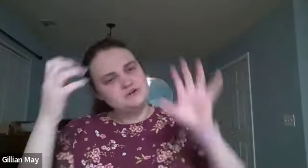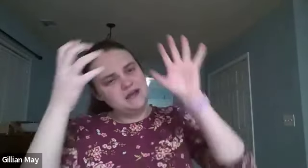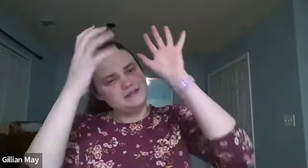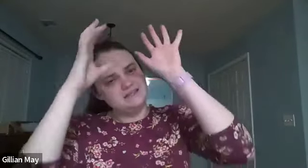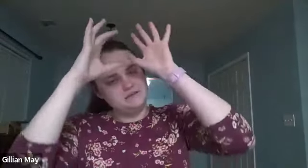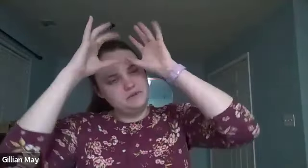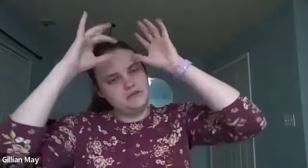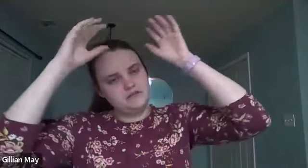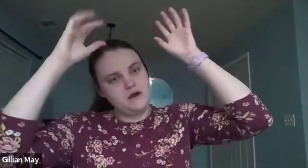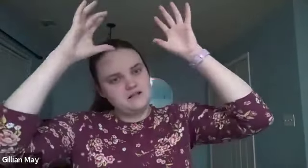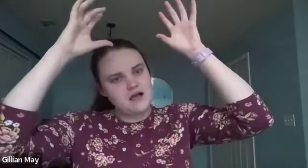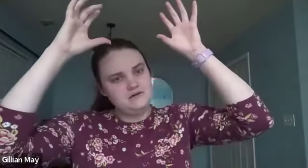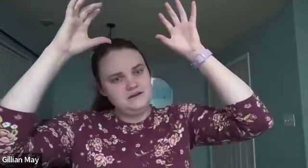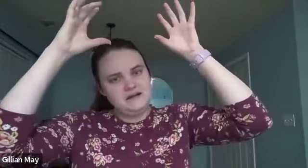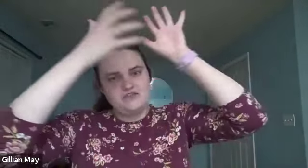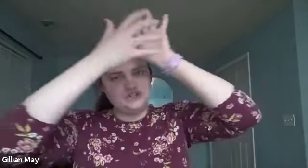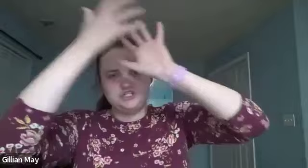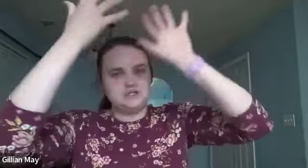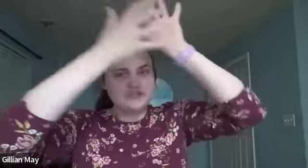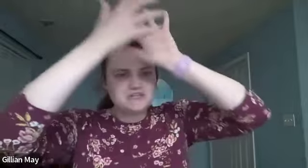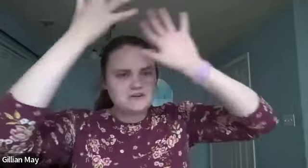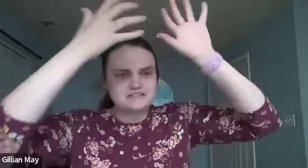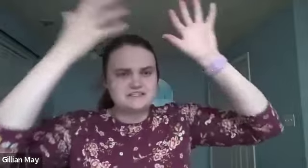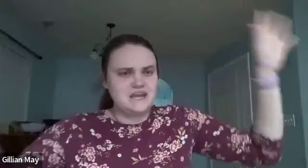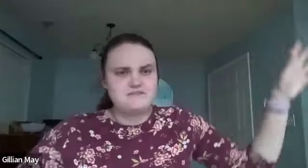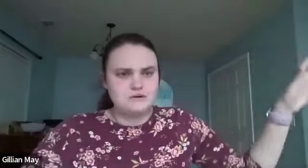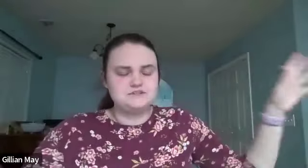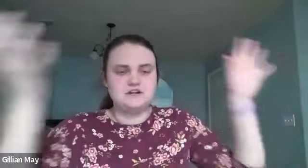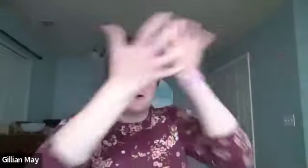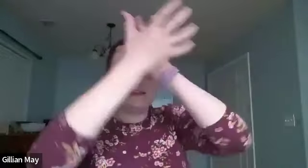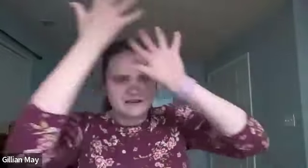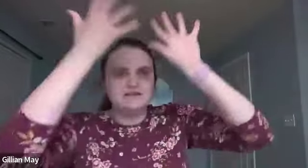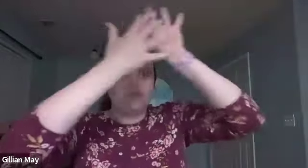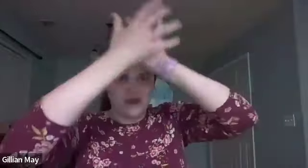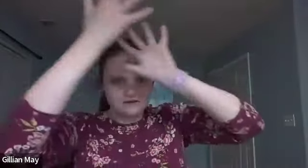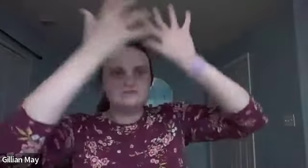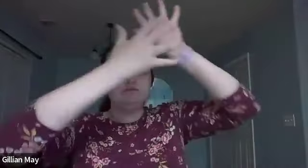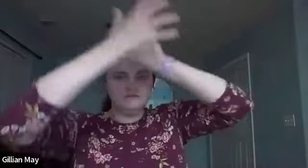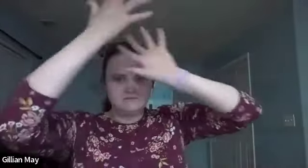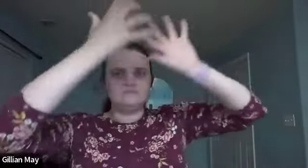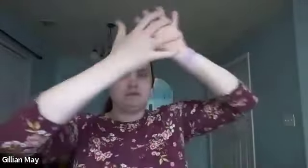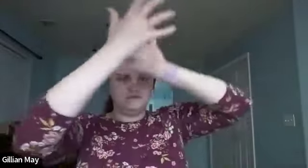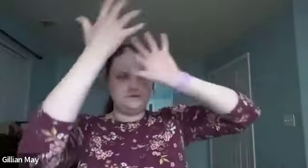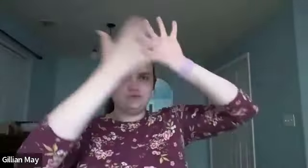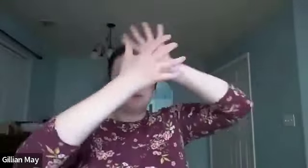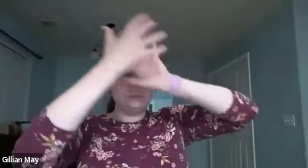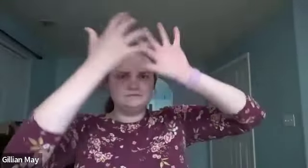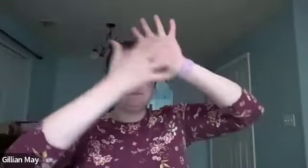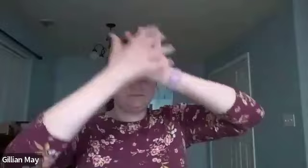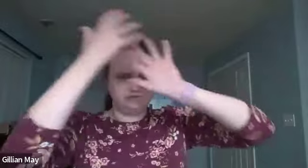and it has like the thought cloud, and there's just gibberish in there because it's like, I have no idea what you're talking about. It's kind of like that. Confused.